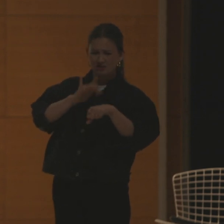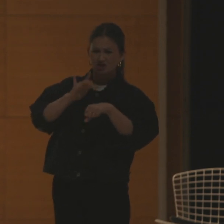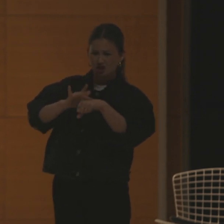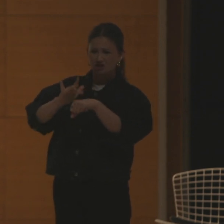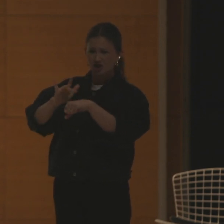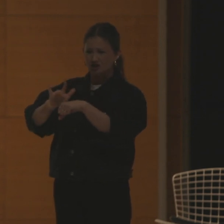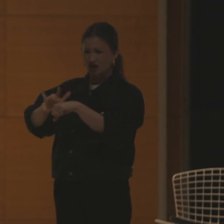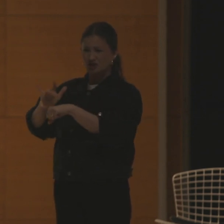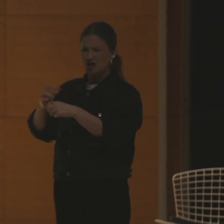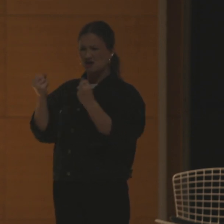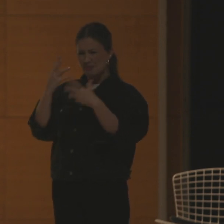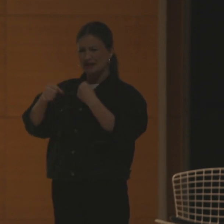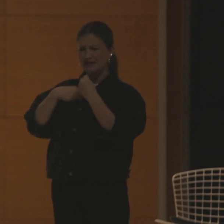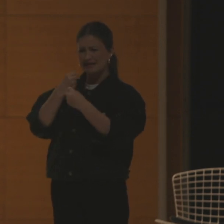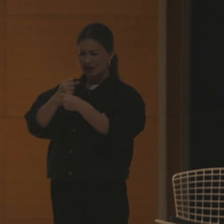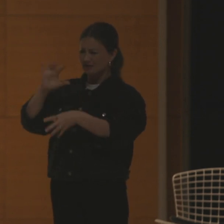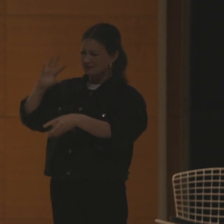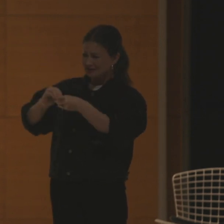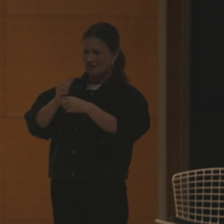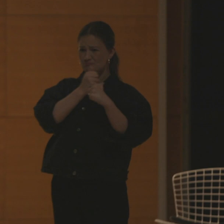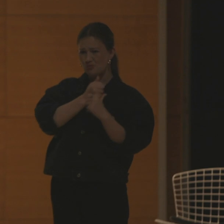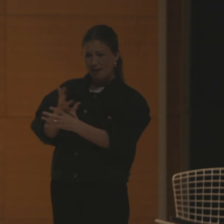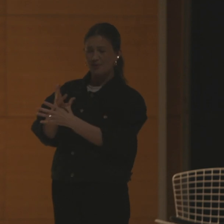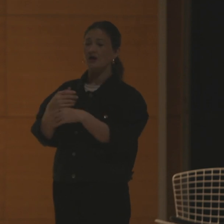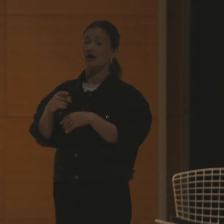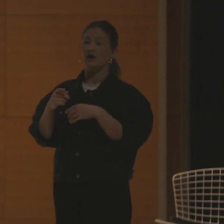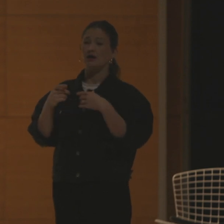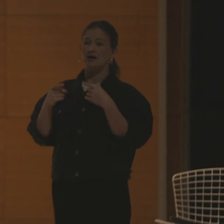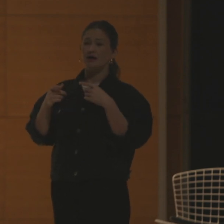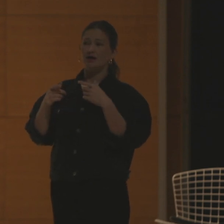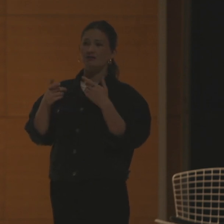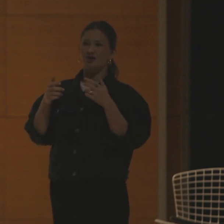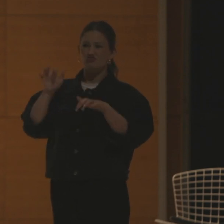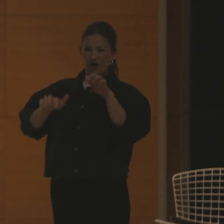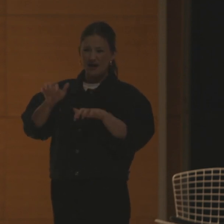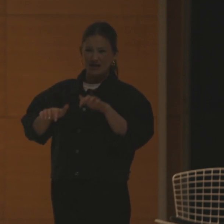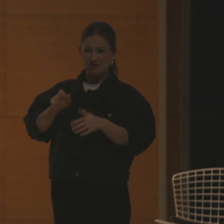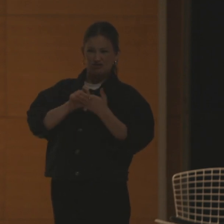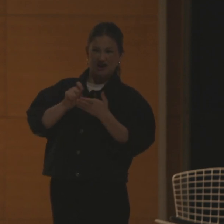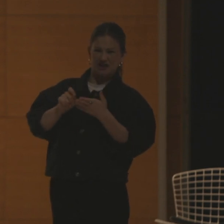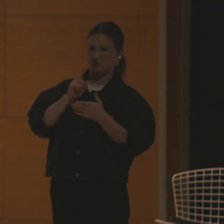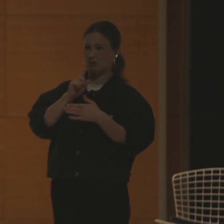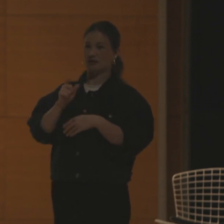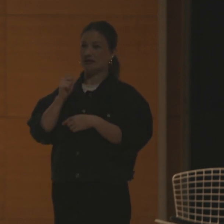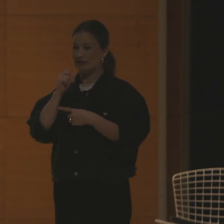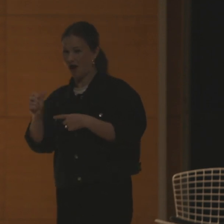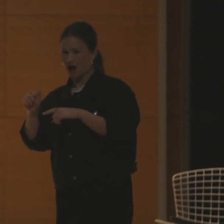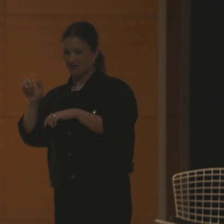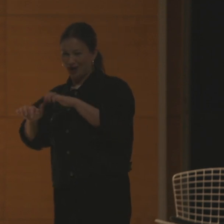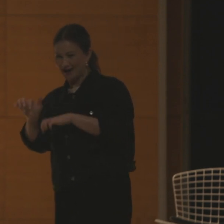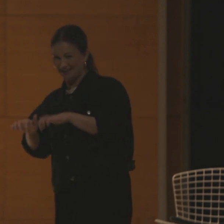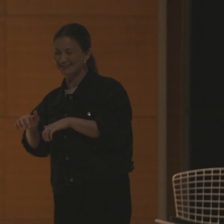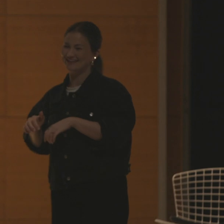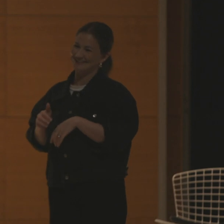be, how so much of writing is just not writing. I've not written most of my